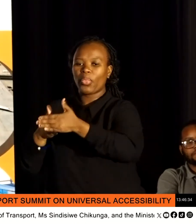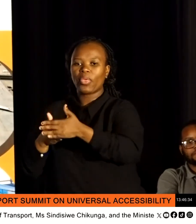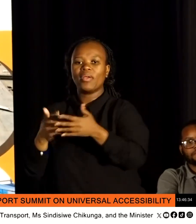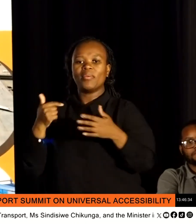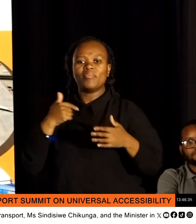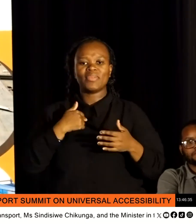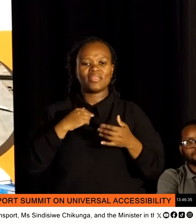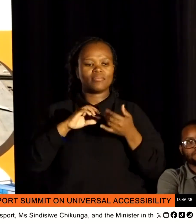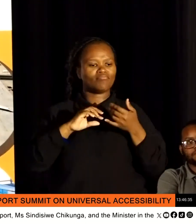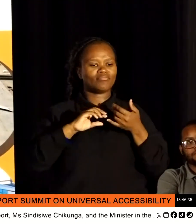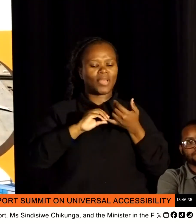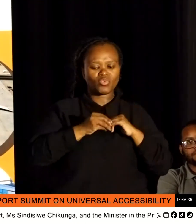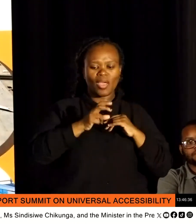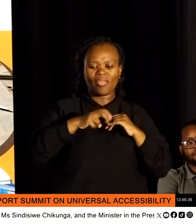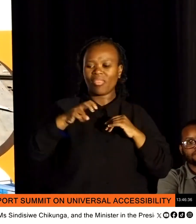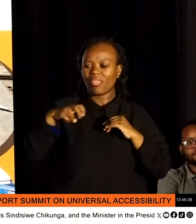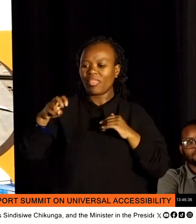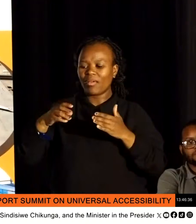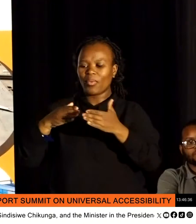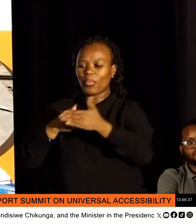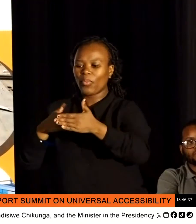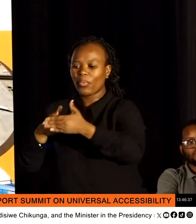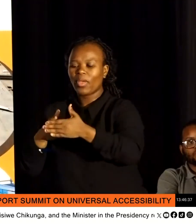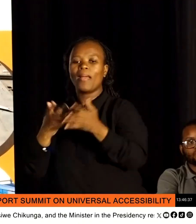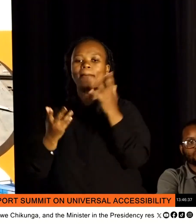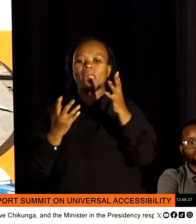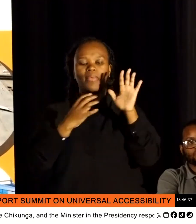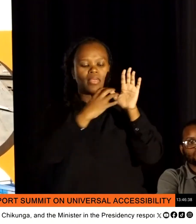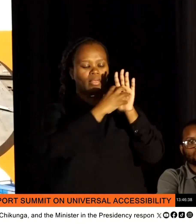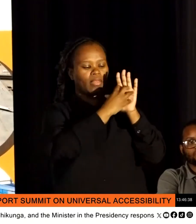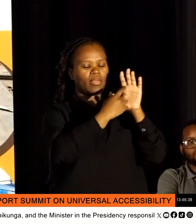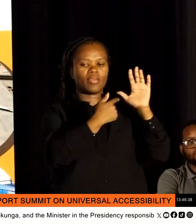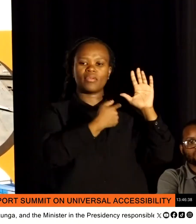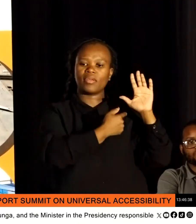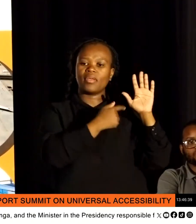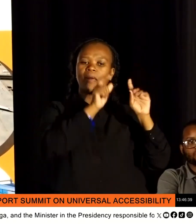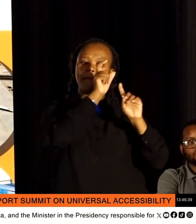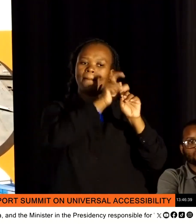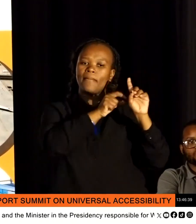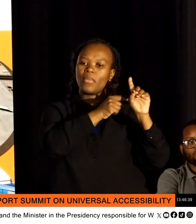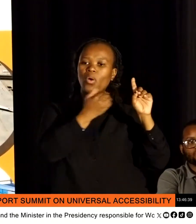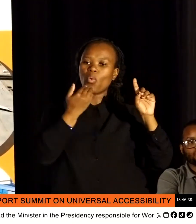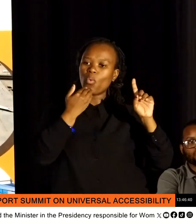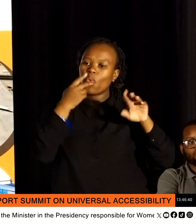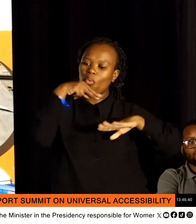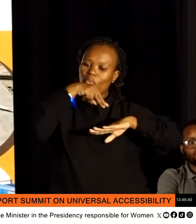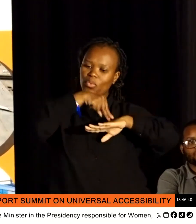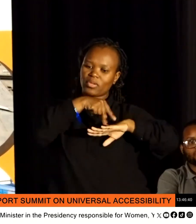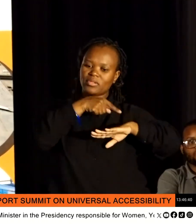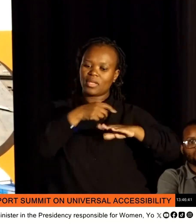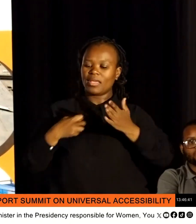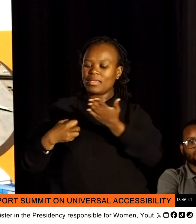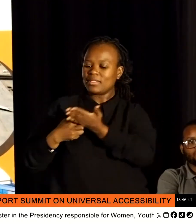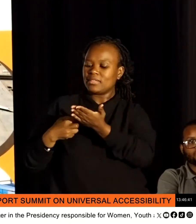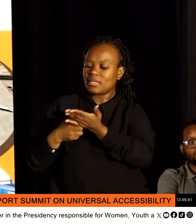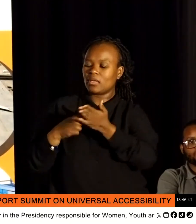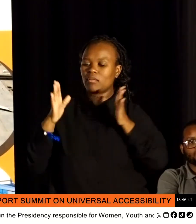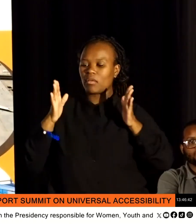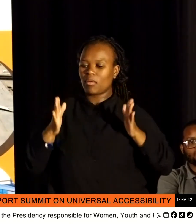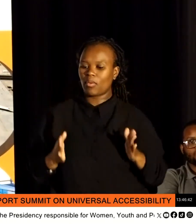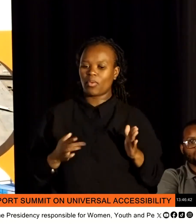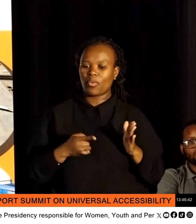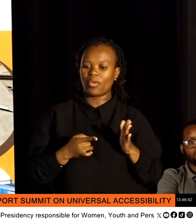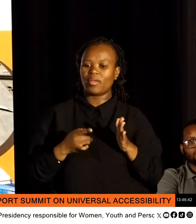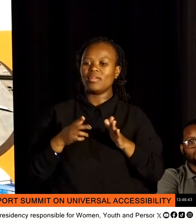I travel. Take, for instance, the image depicting an individual standing before a ticket booth at a parking lot.